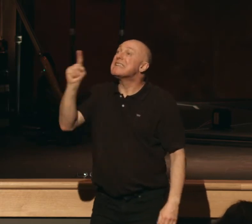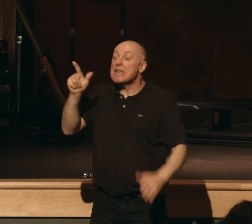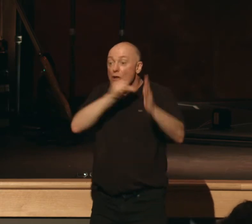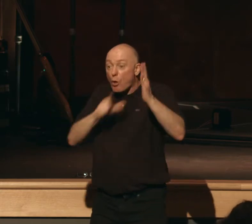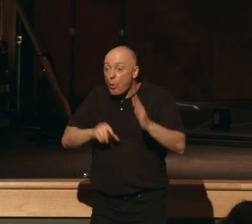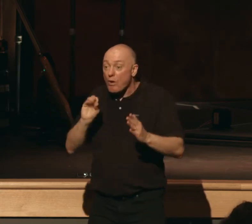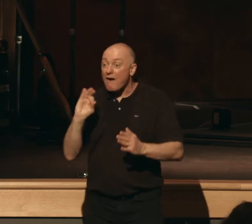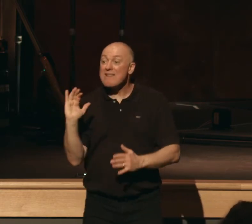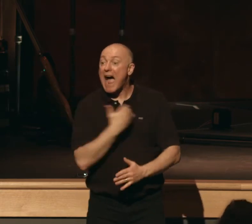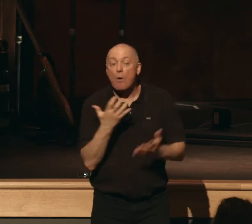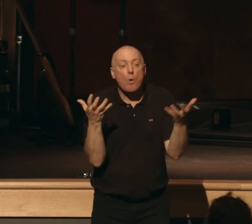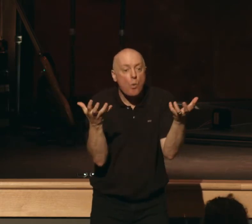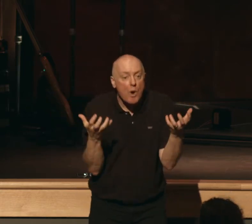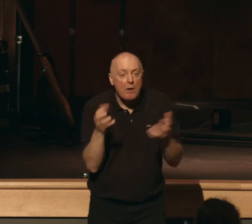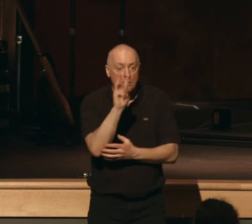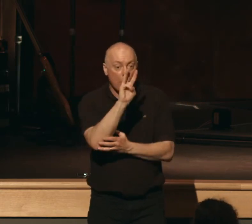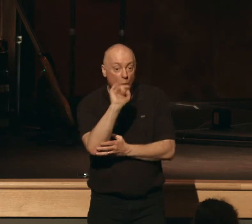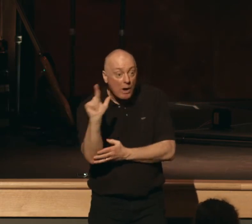of our will?